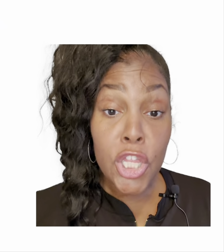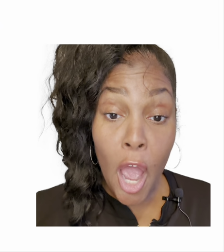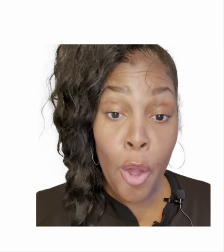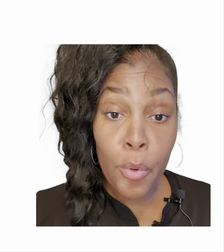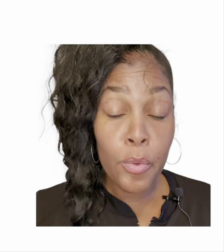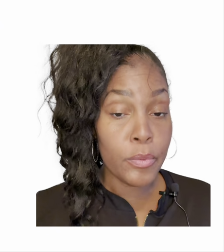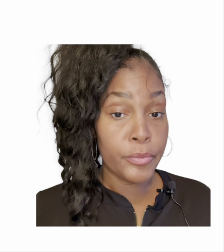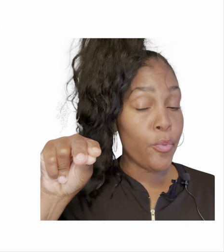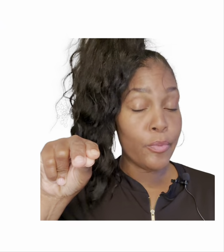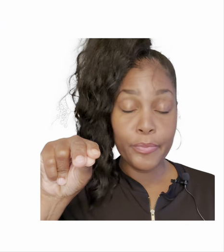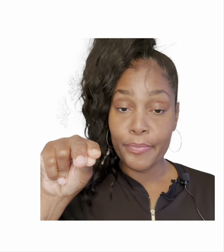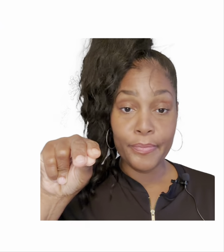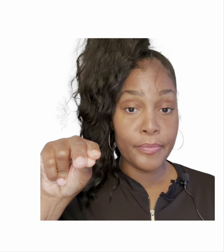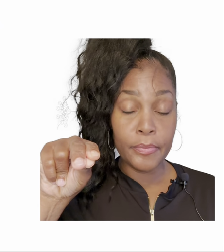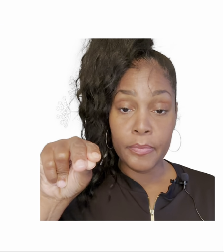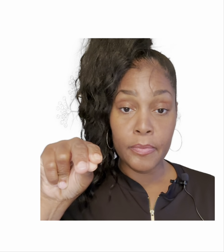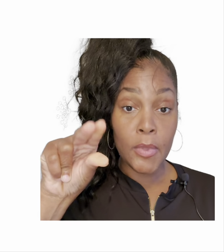No.